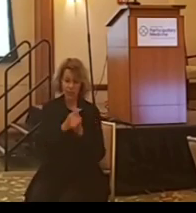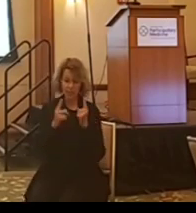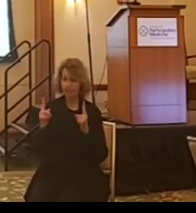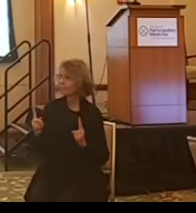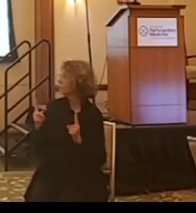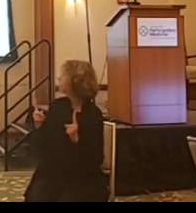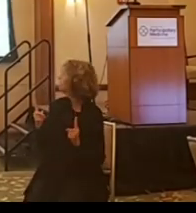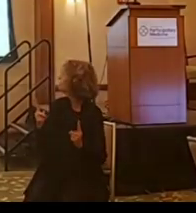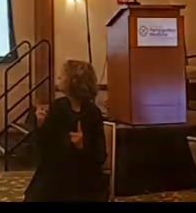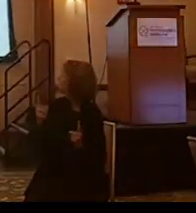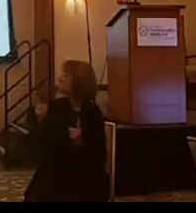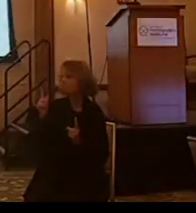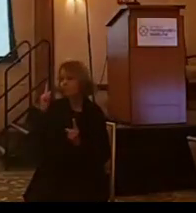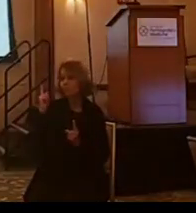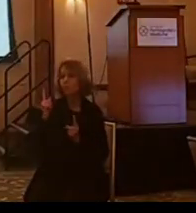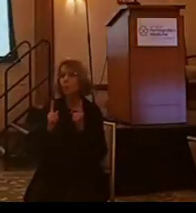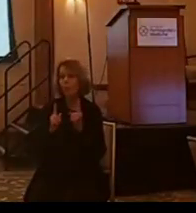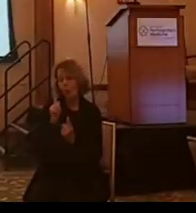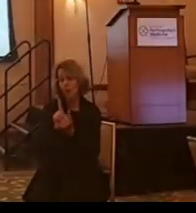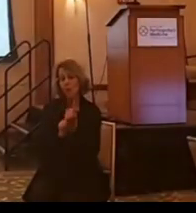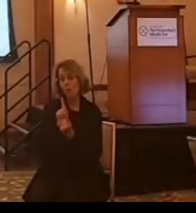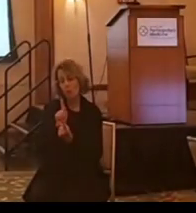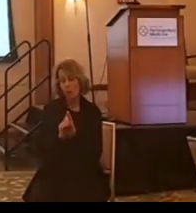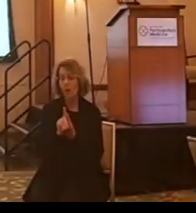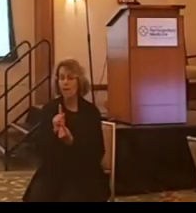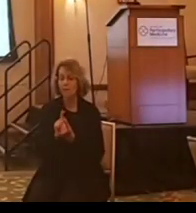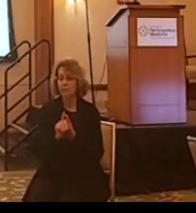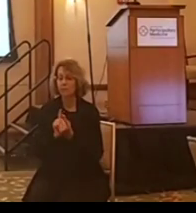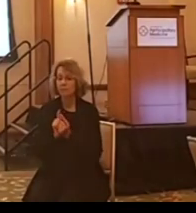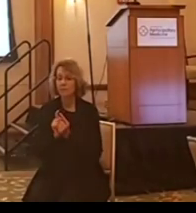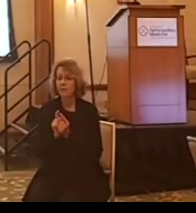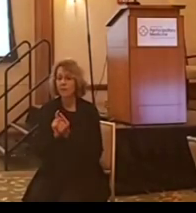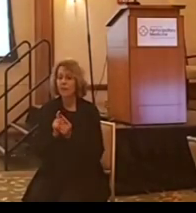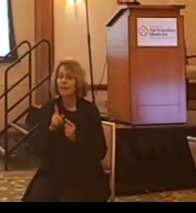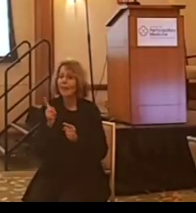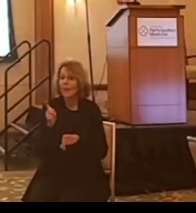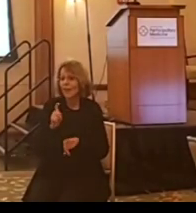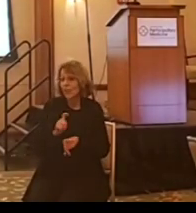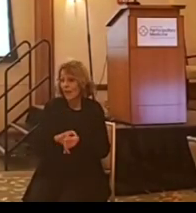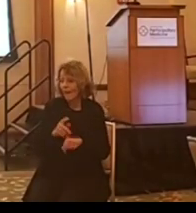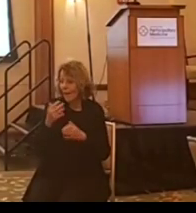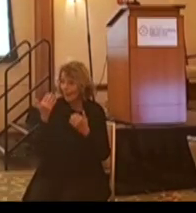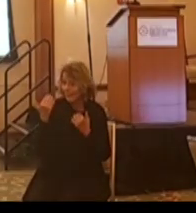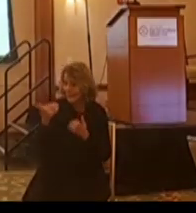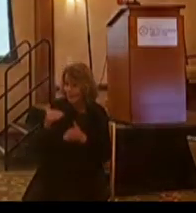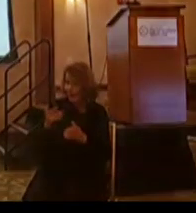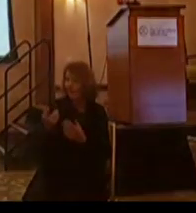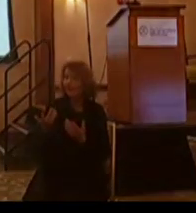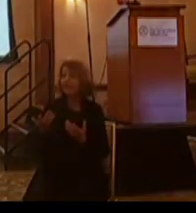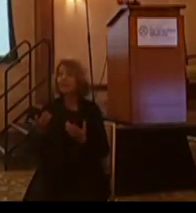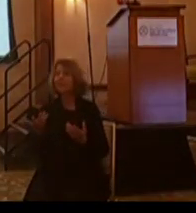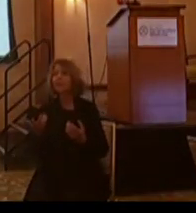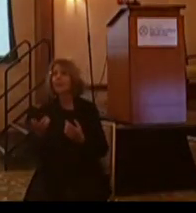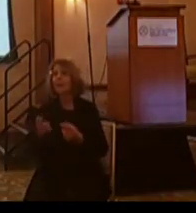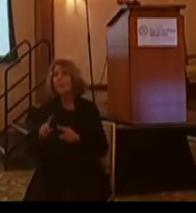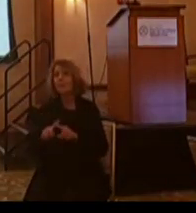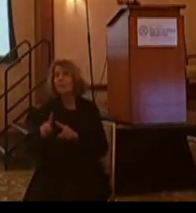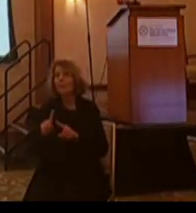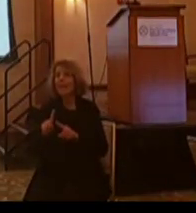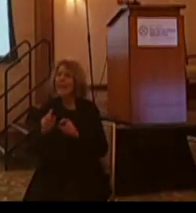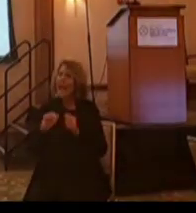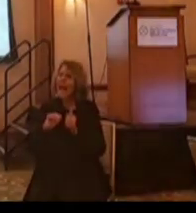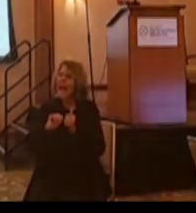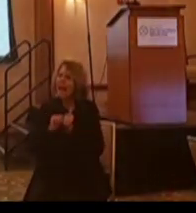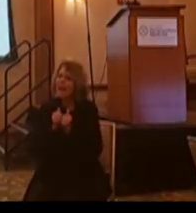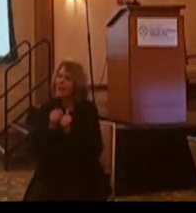can they, within the constraints and space that they may have, what can they begin to do? And we've created, and some of our